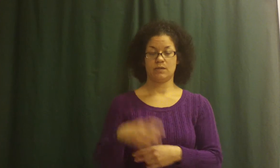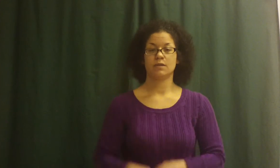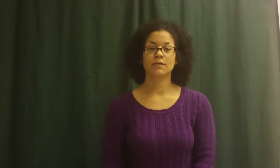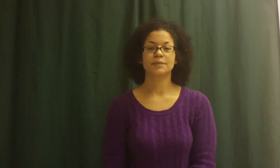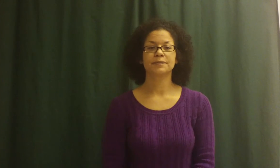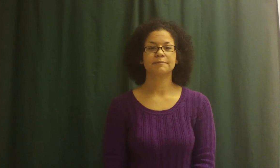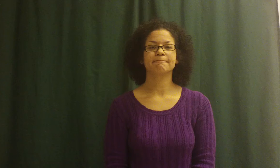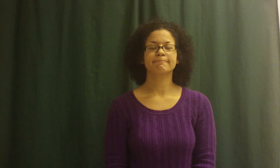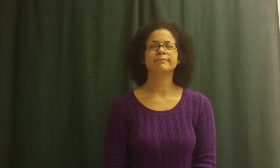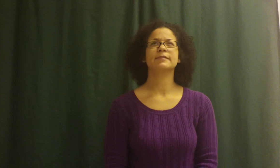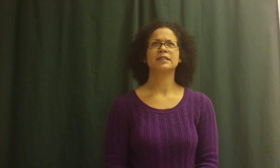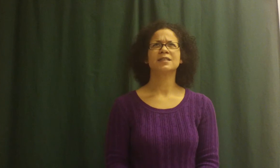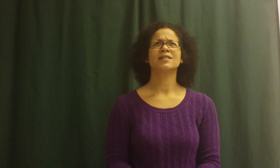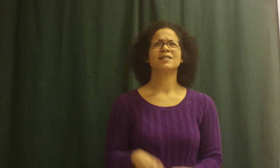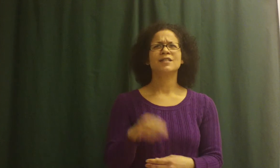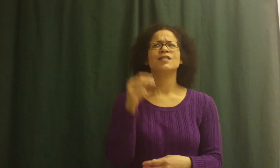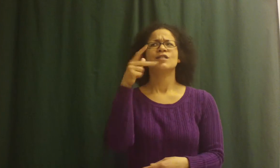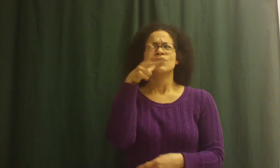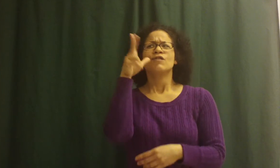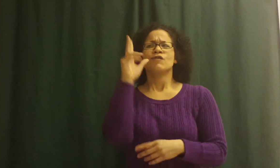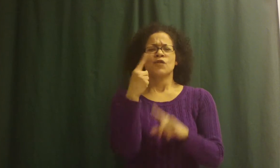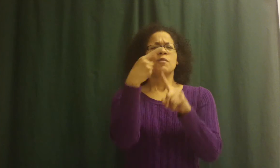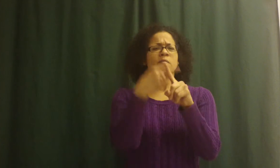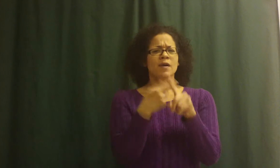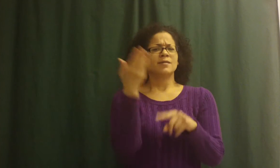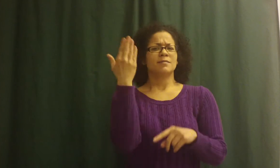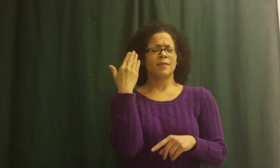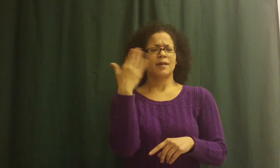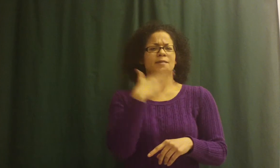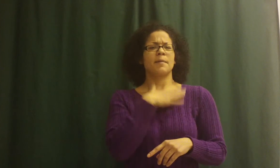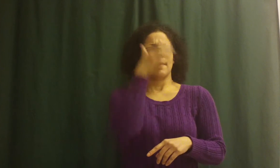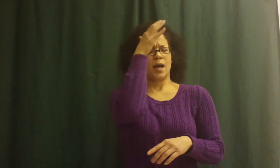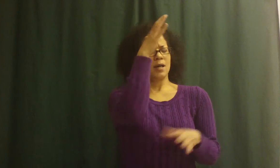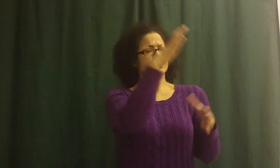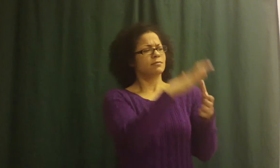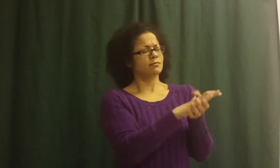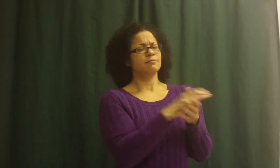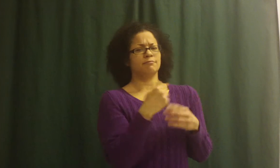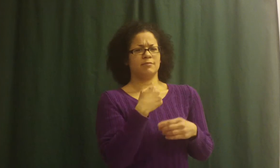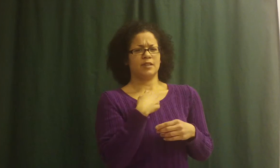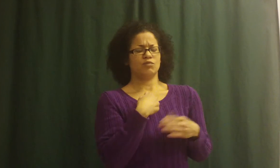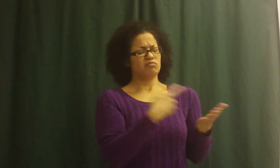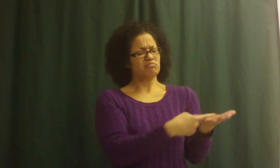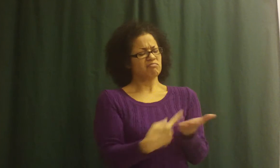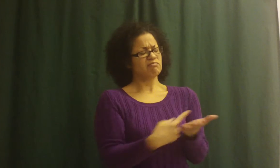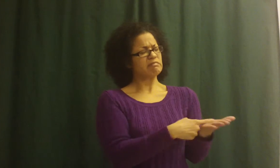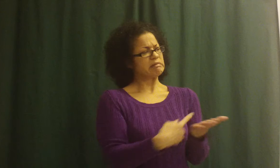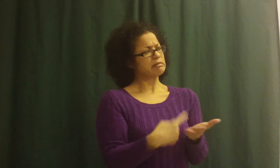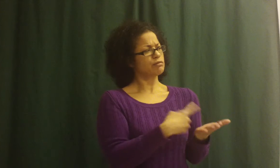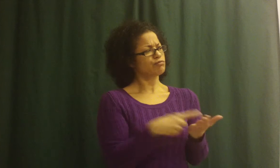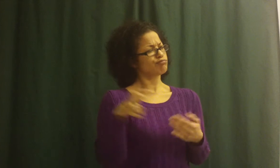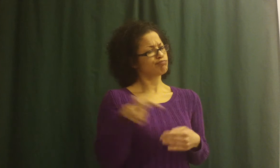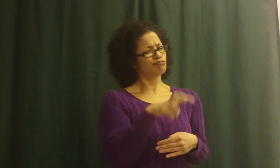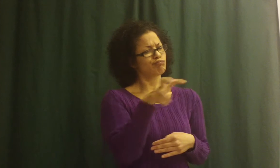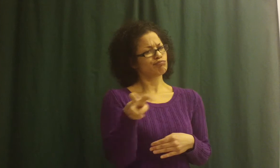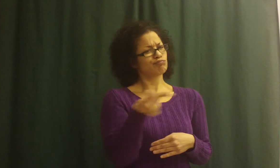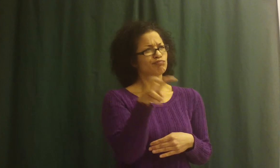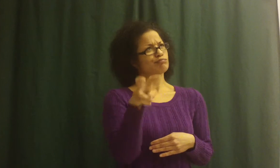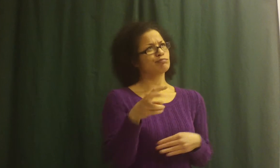Several months ago, my husband and I were talking about places we'd like to go and things we'd like to do. He made